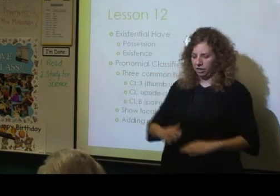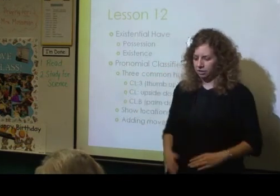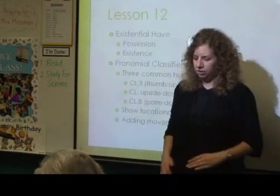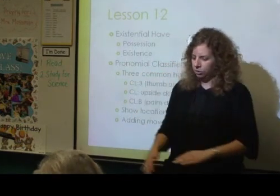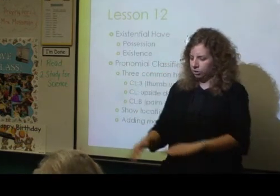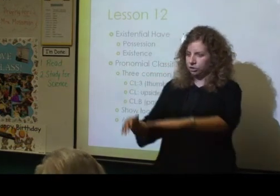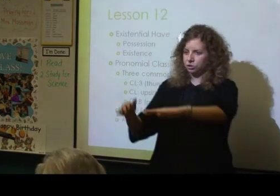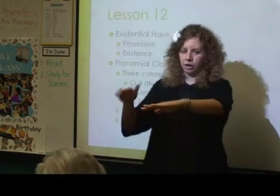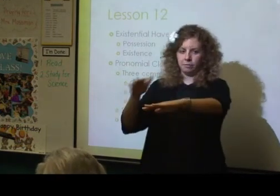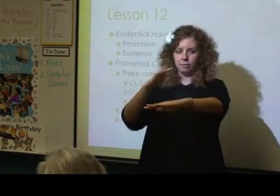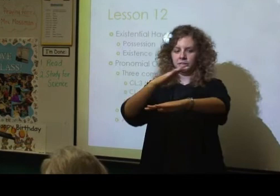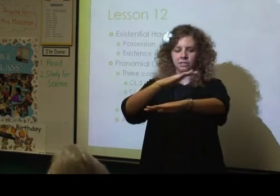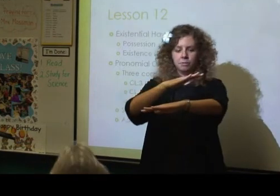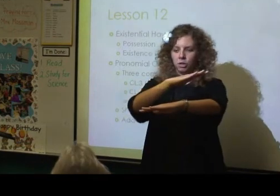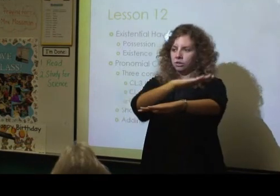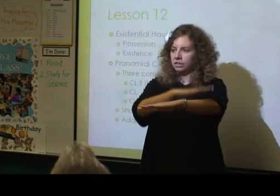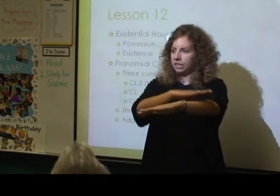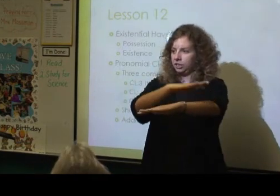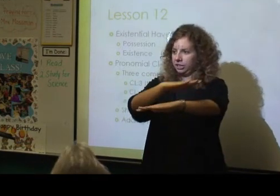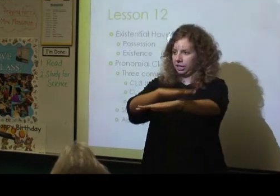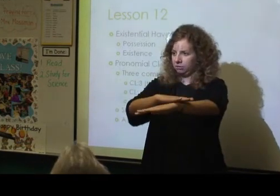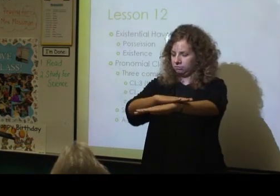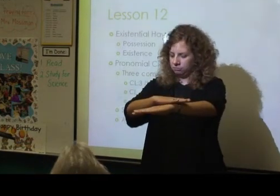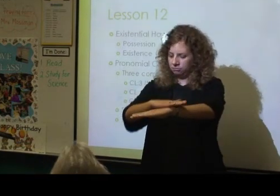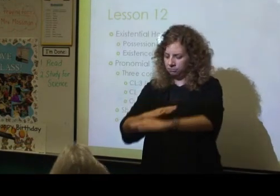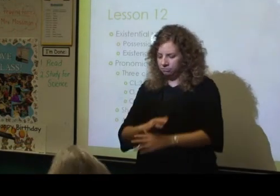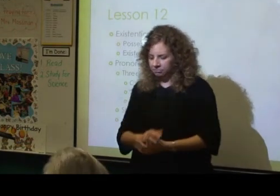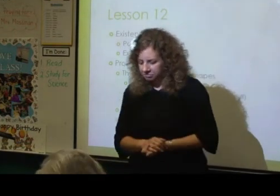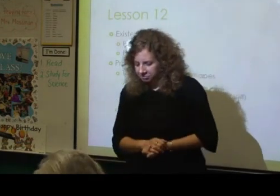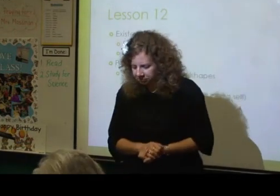Okay? Or you could describe maybe it's in the middle, here and here.